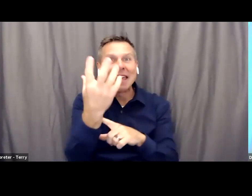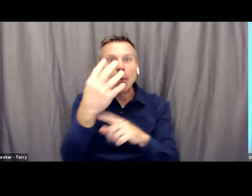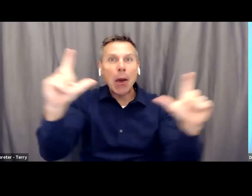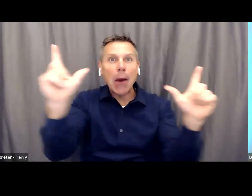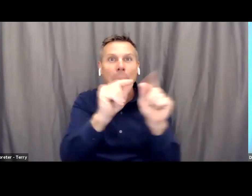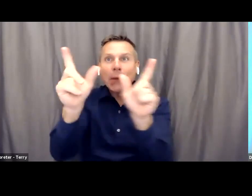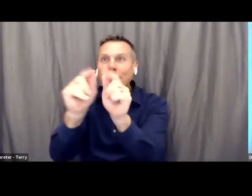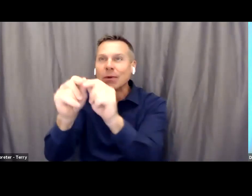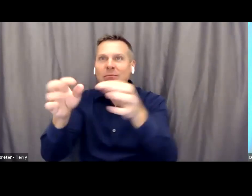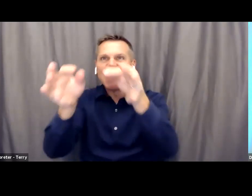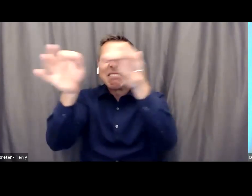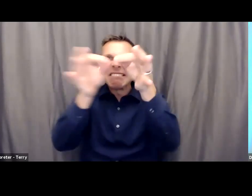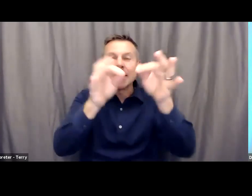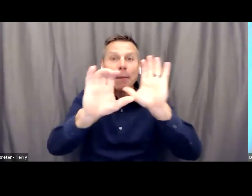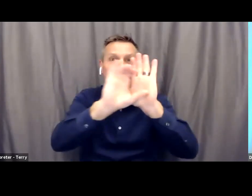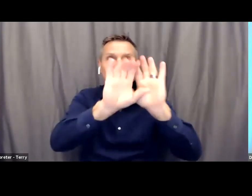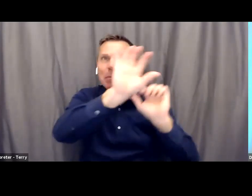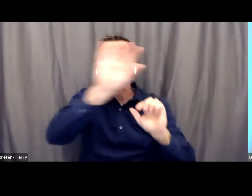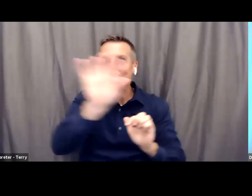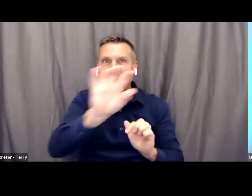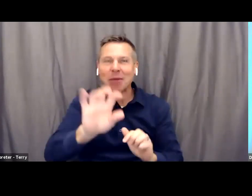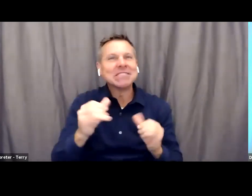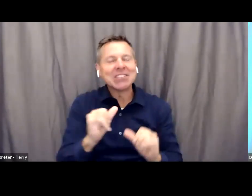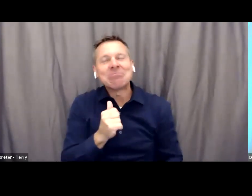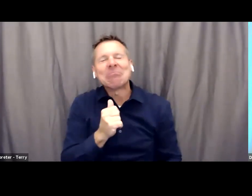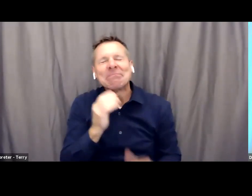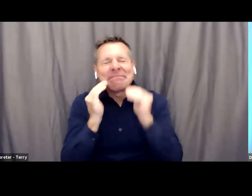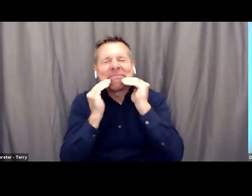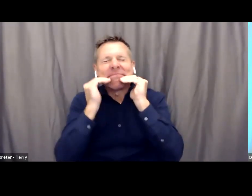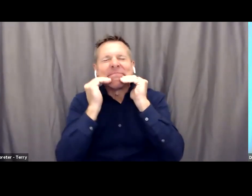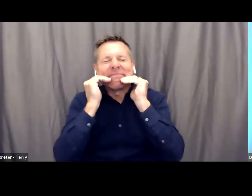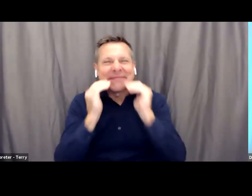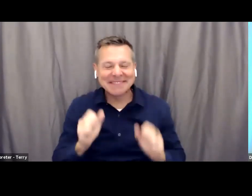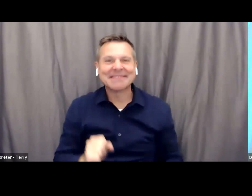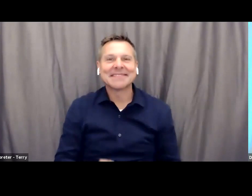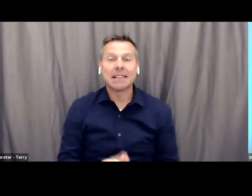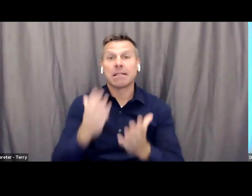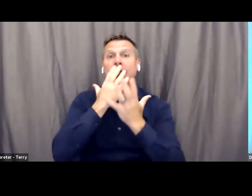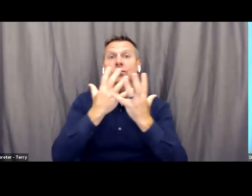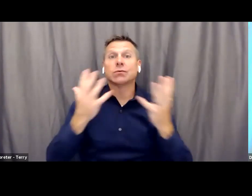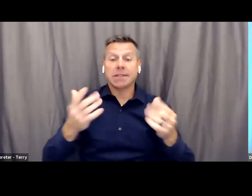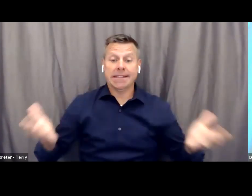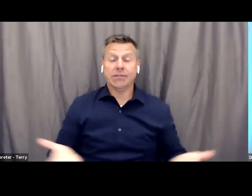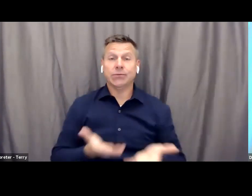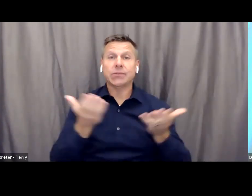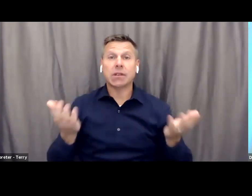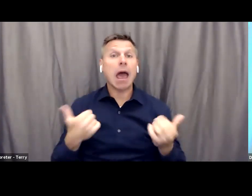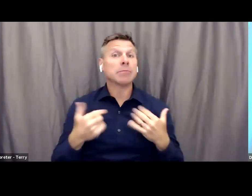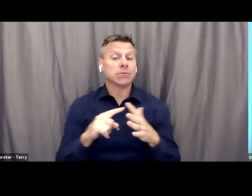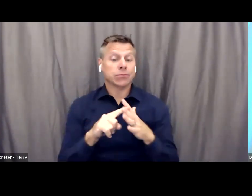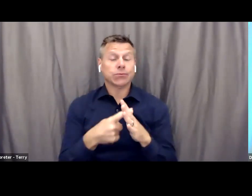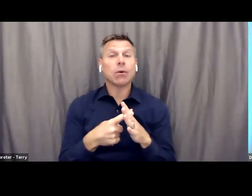see your pictures. So thank you again for being here. I am going to start